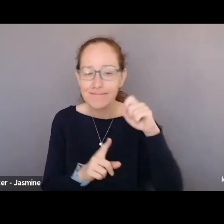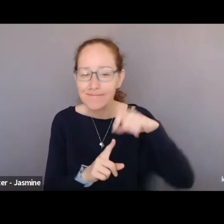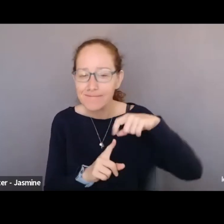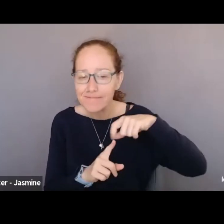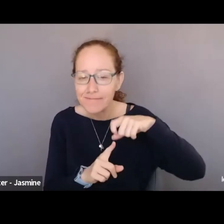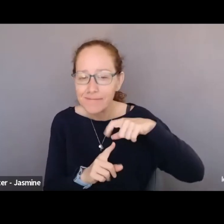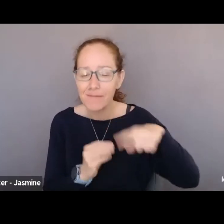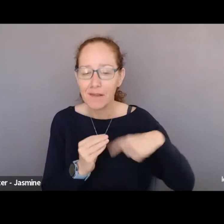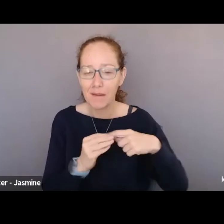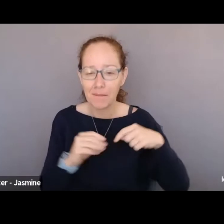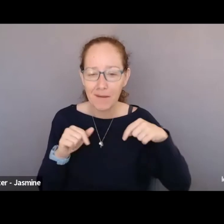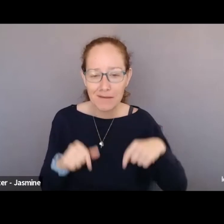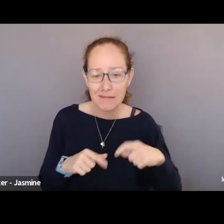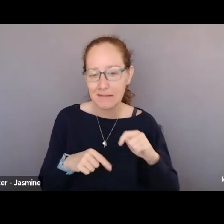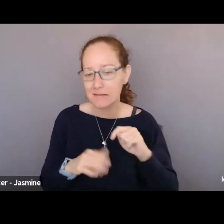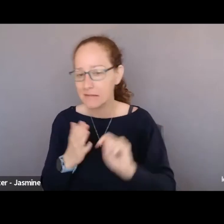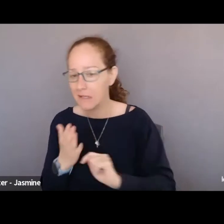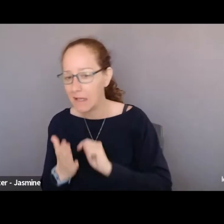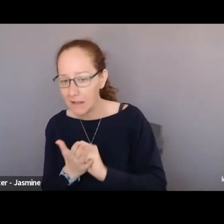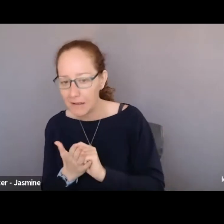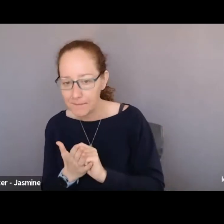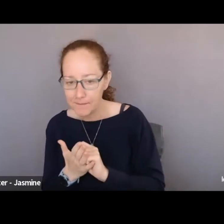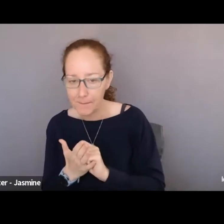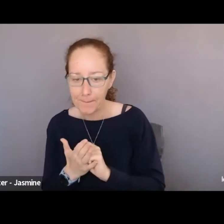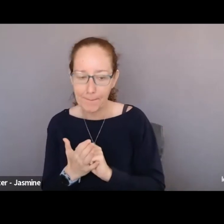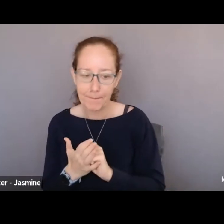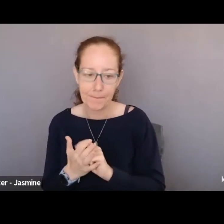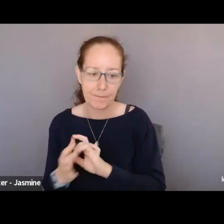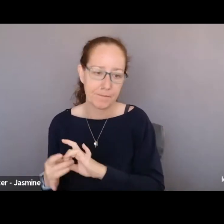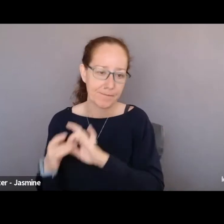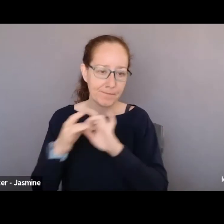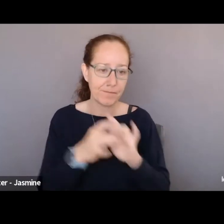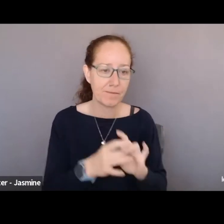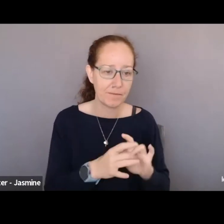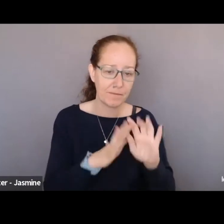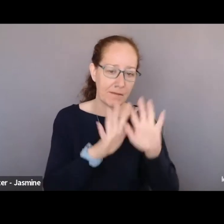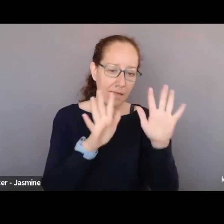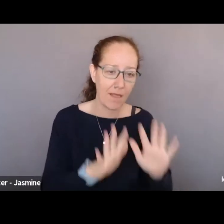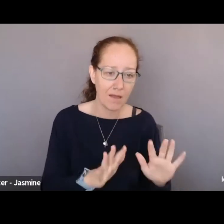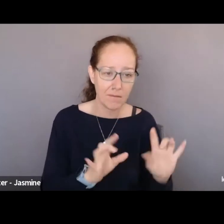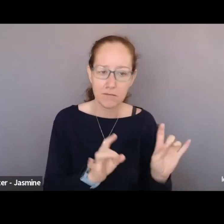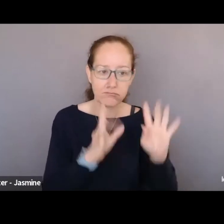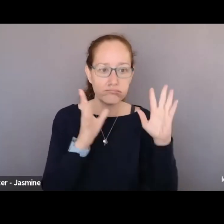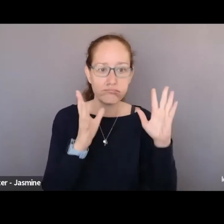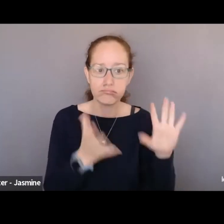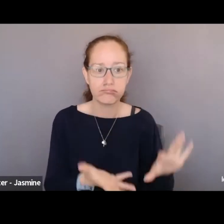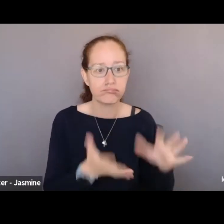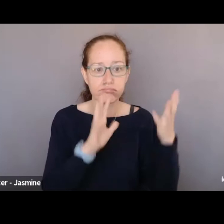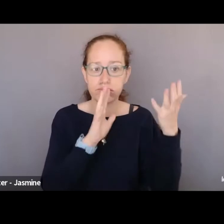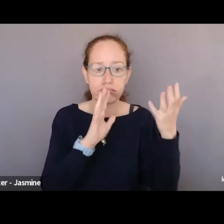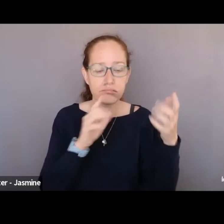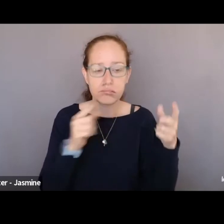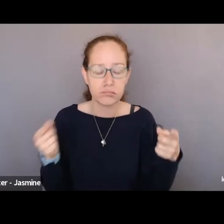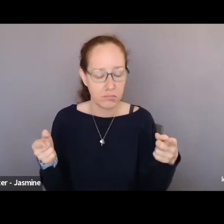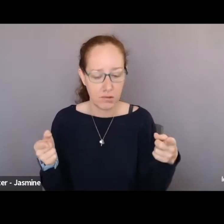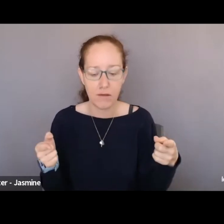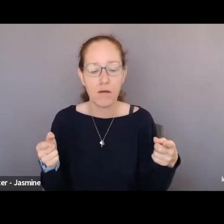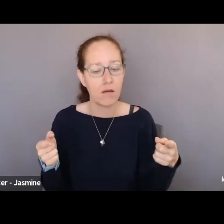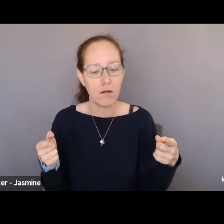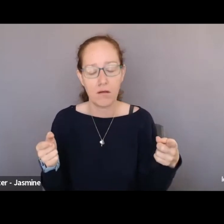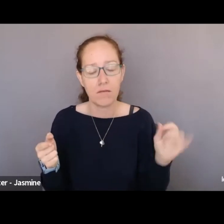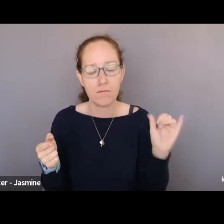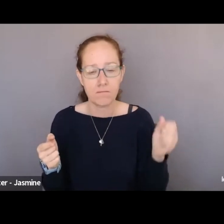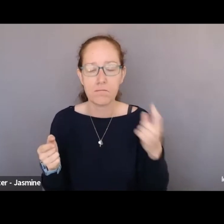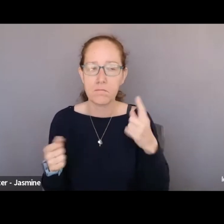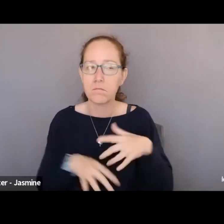in relation to the climate crisis that we find ourselves in. So we first want to just know kind of where